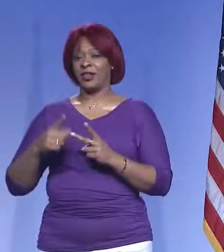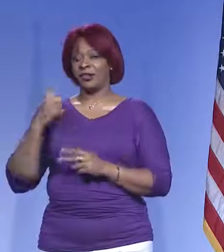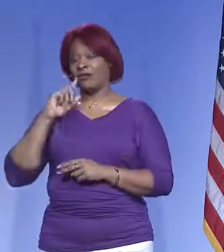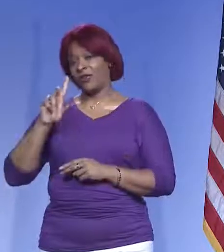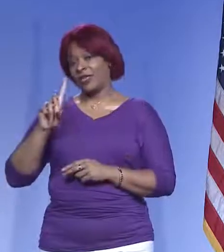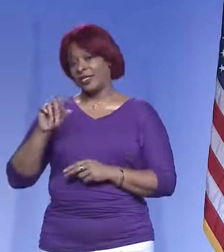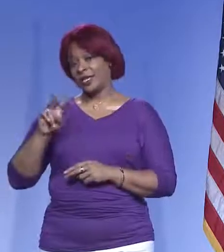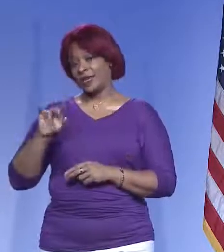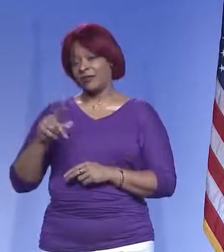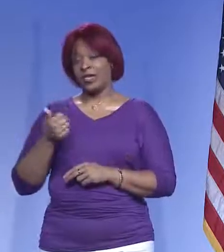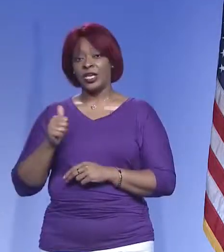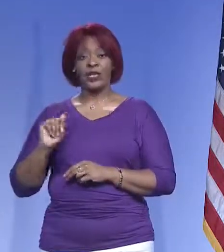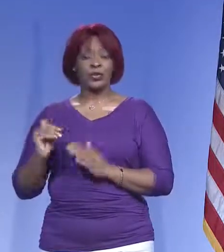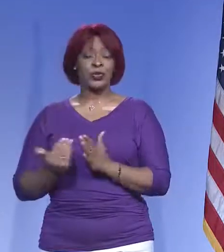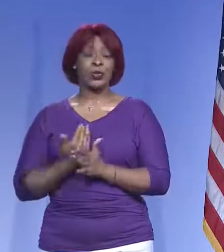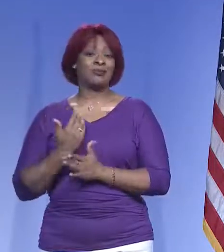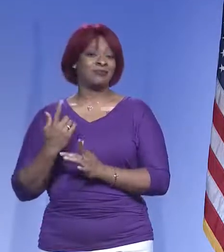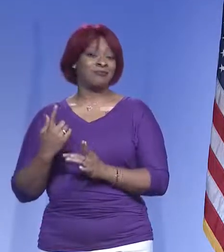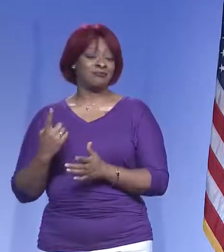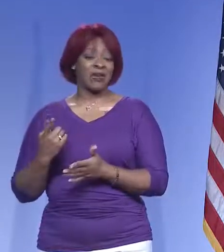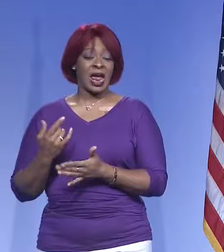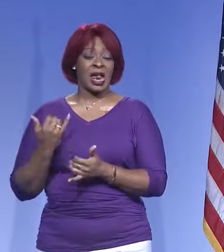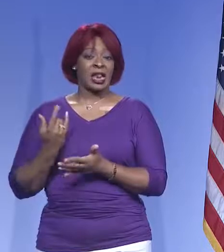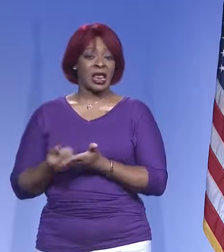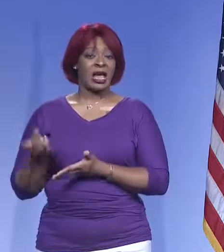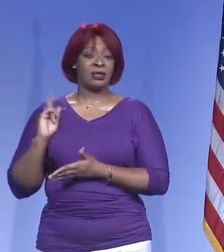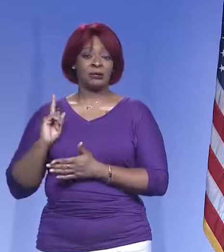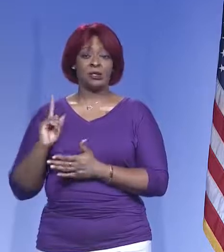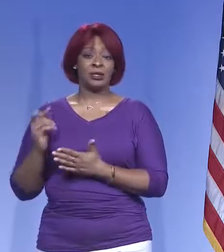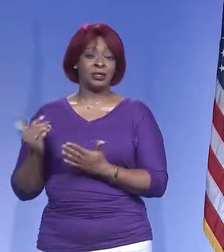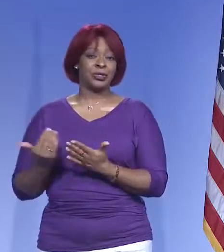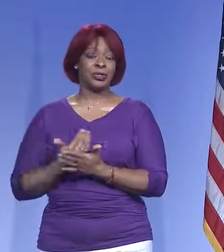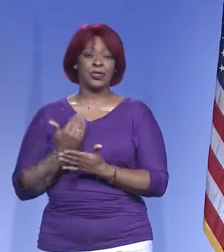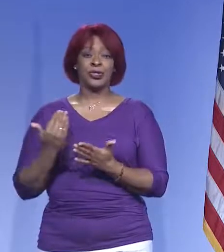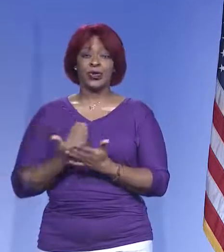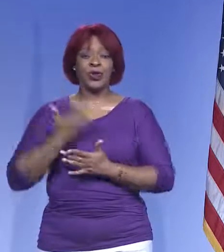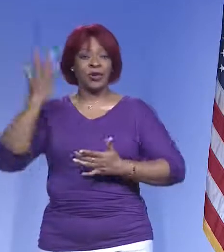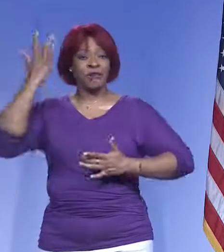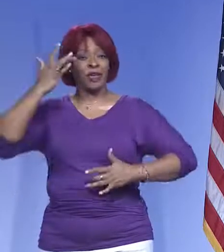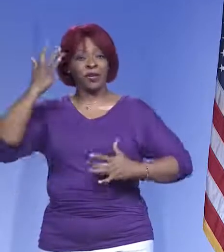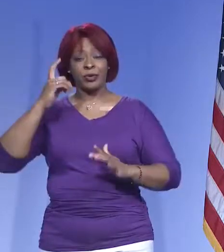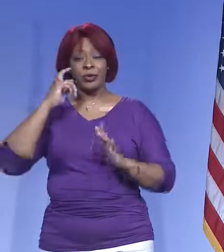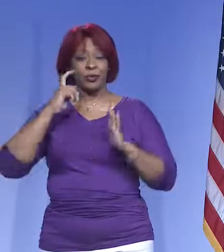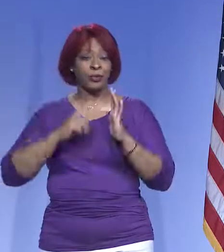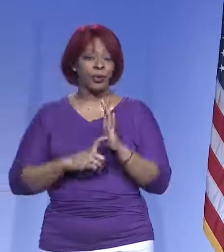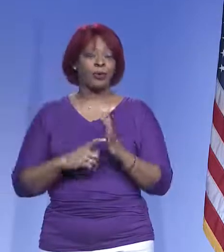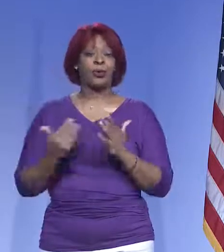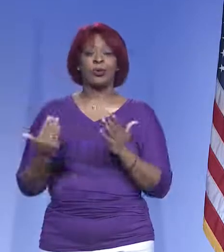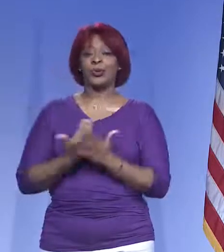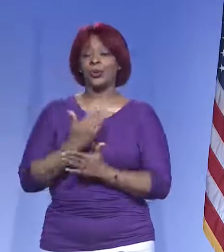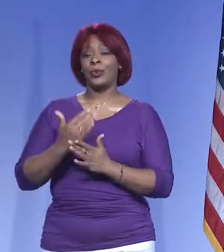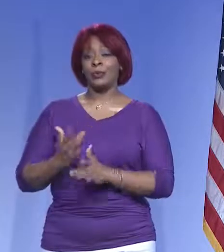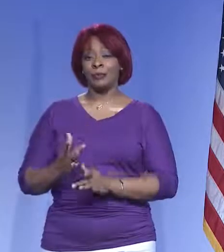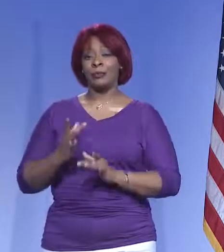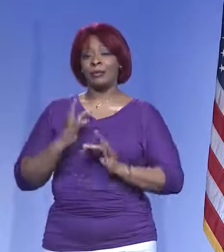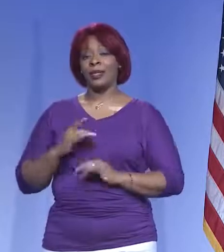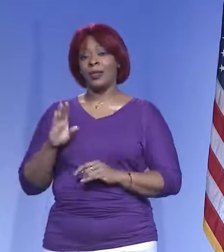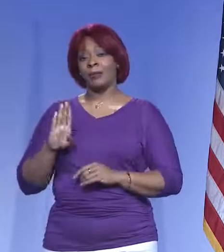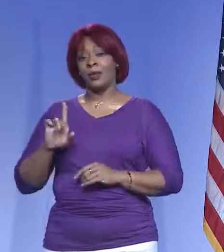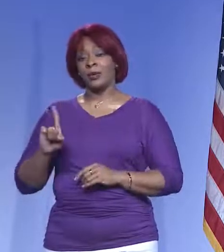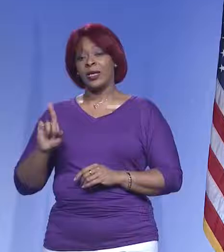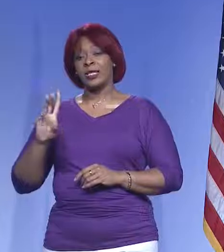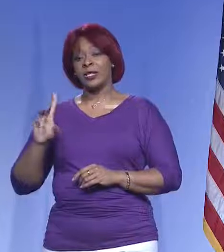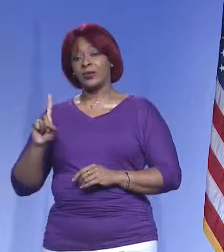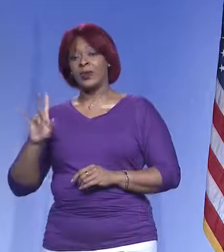David. Anything new since the last week regarding any new variants that have been discovered or any additional cases of that